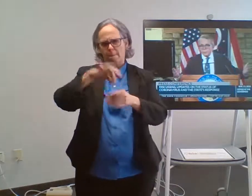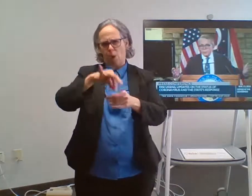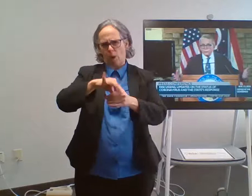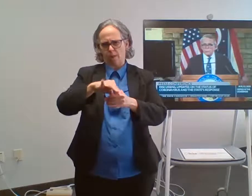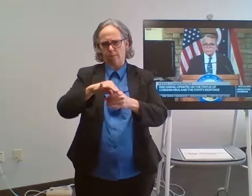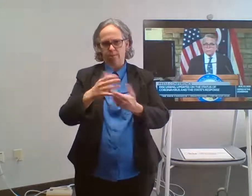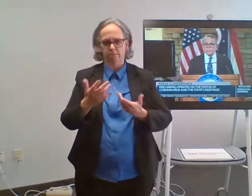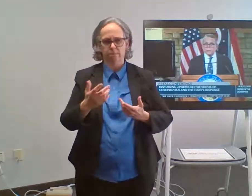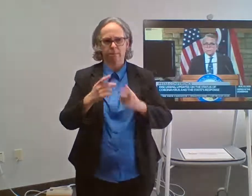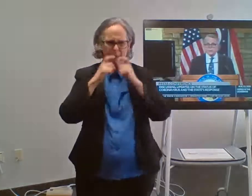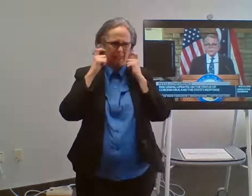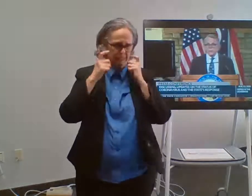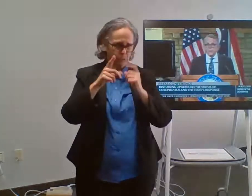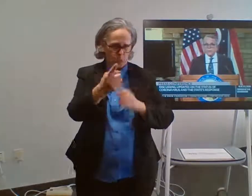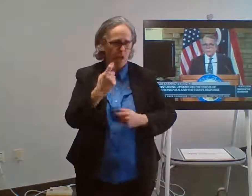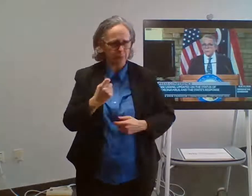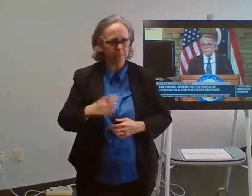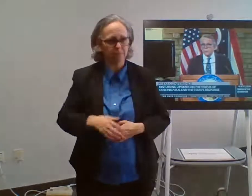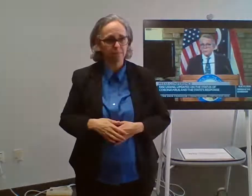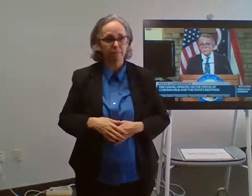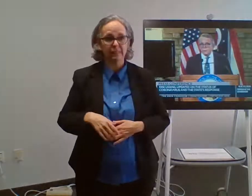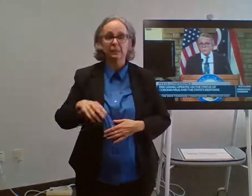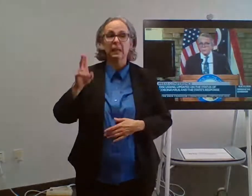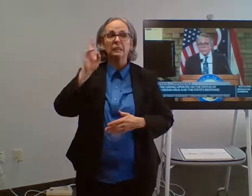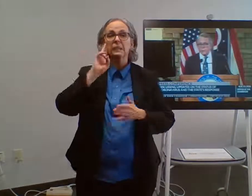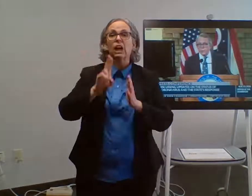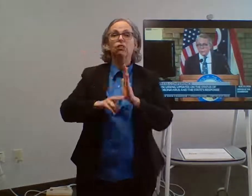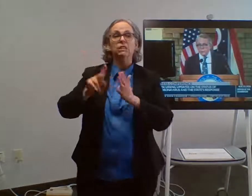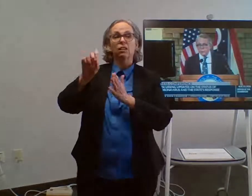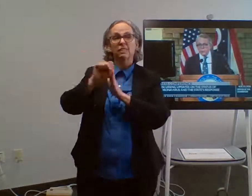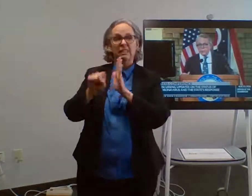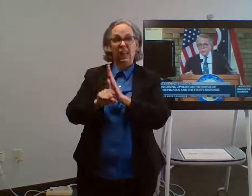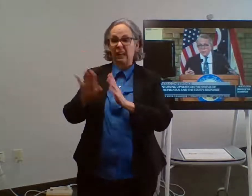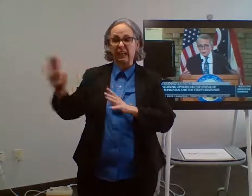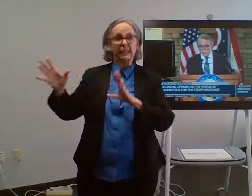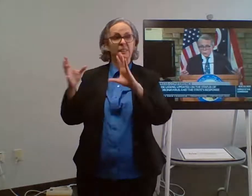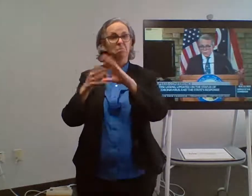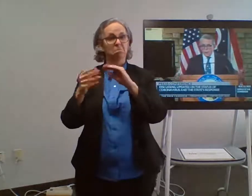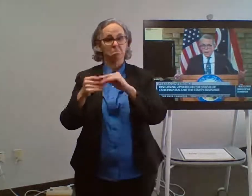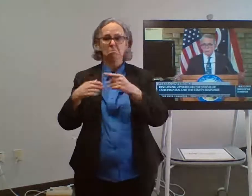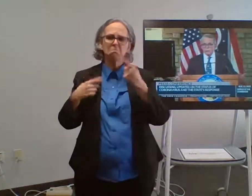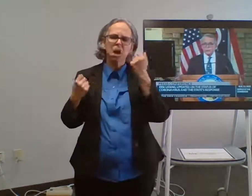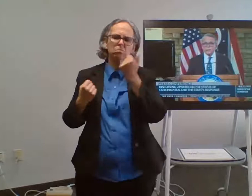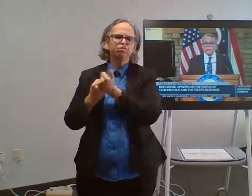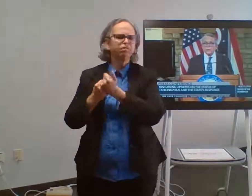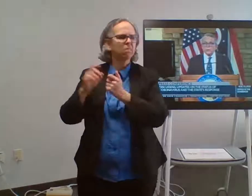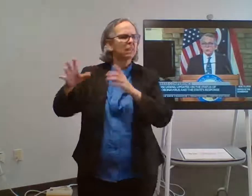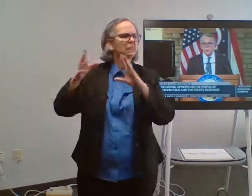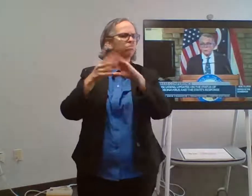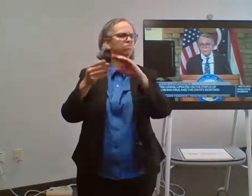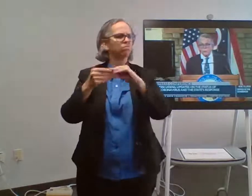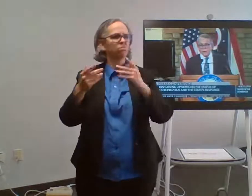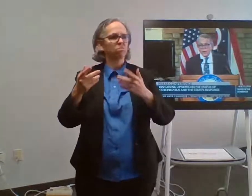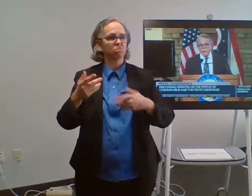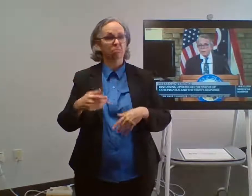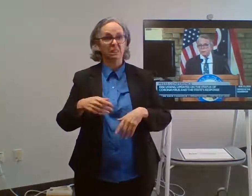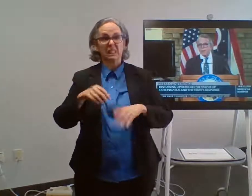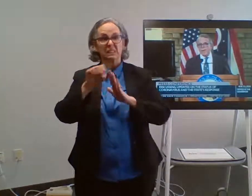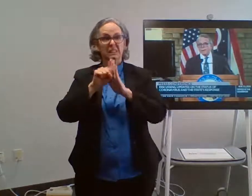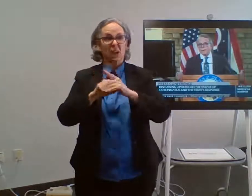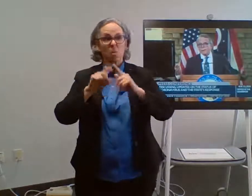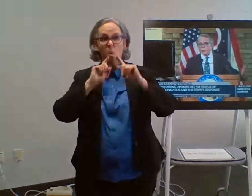I agree with what the secretary said. We have an order that people wear masks.